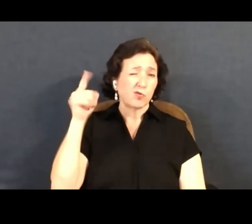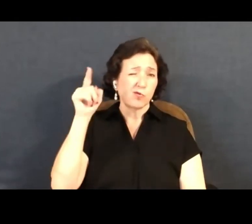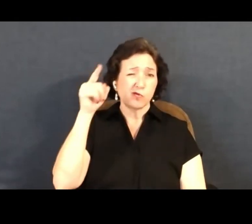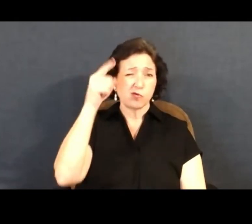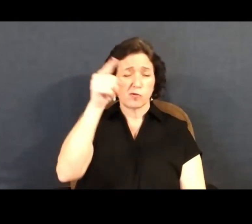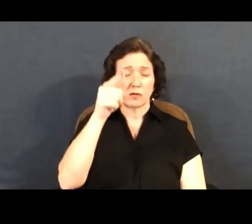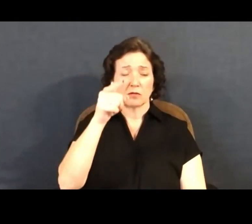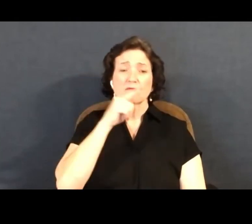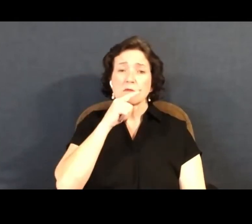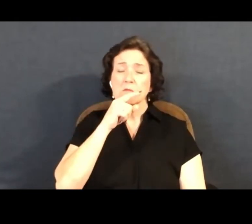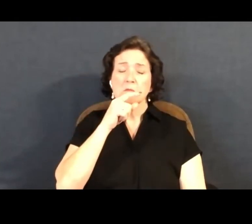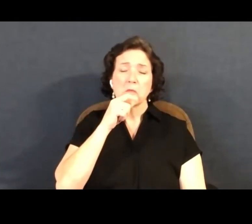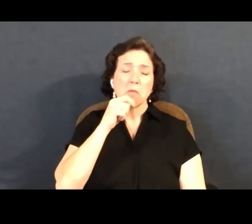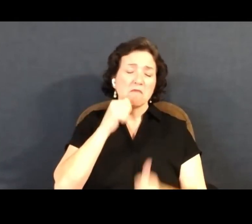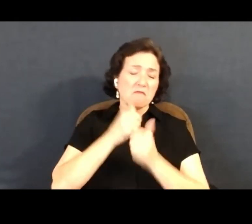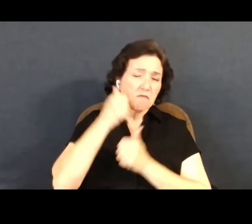ever thought.